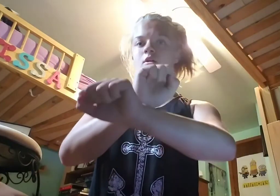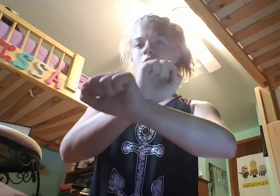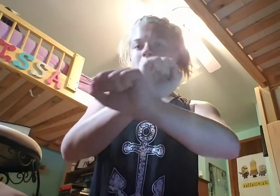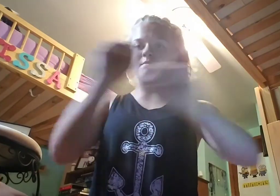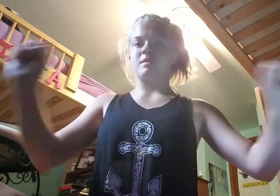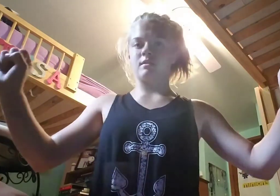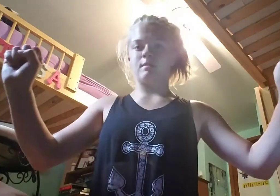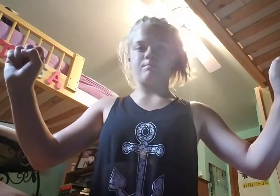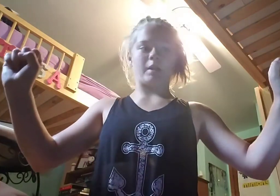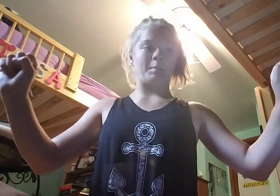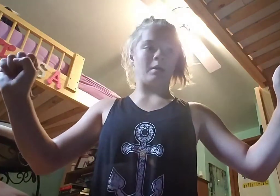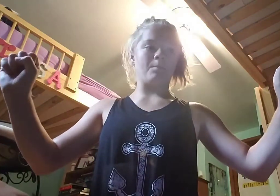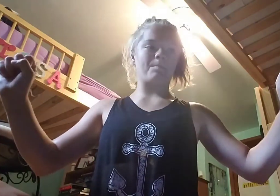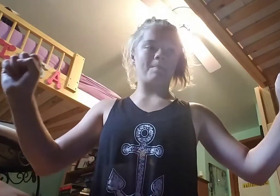cross them, and then bring them out.